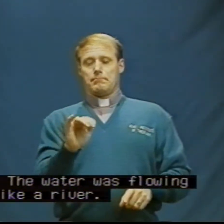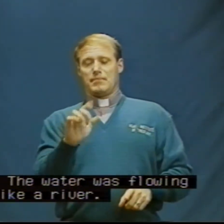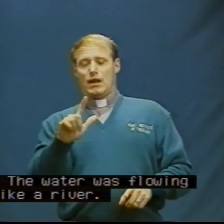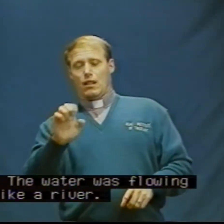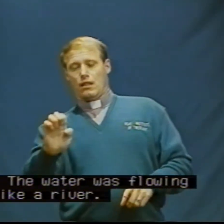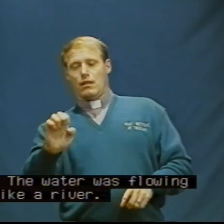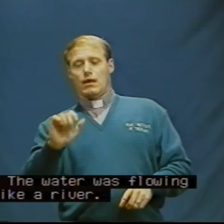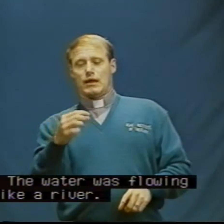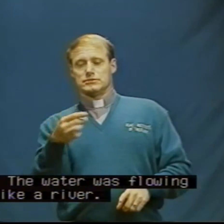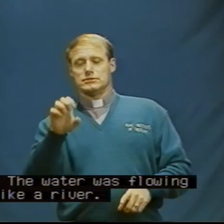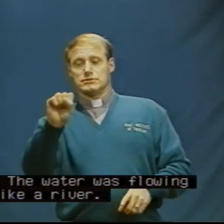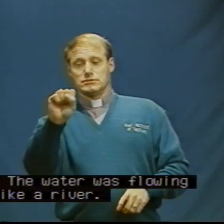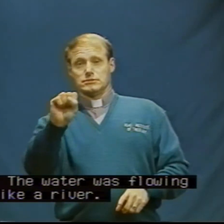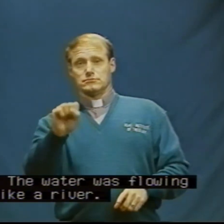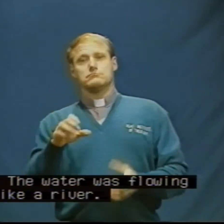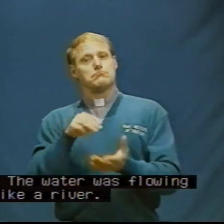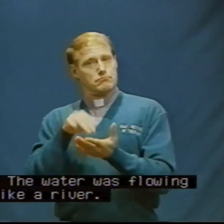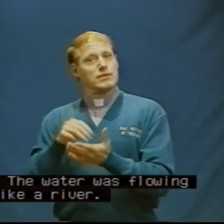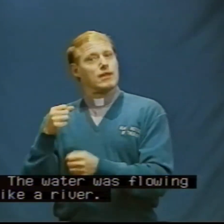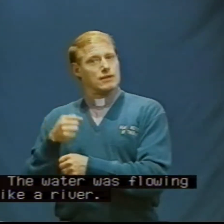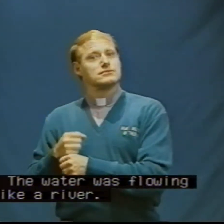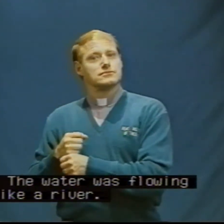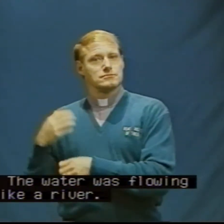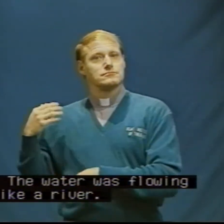The water was flowing like a river.